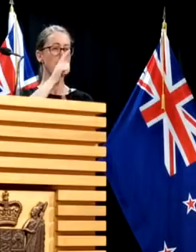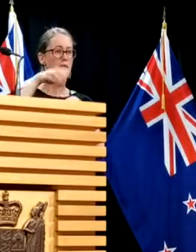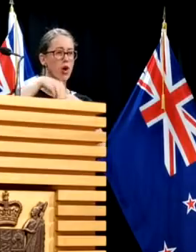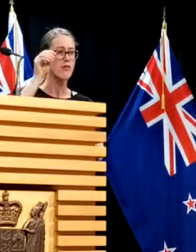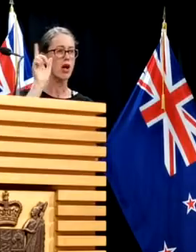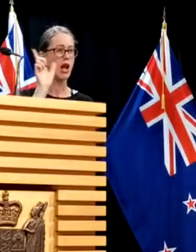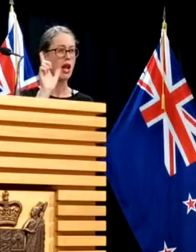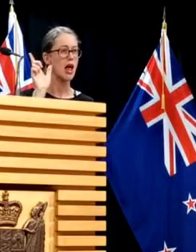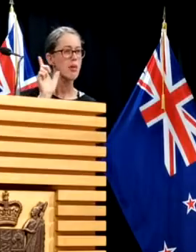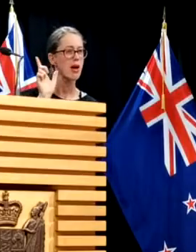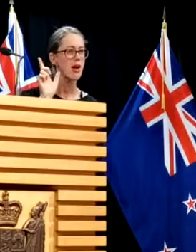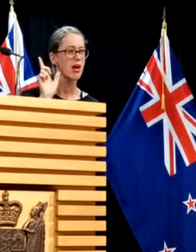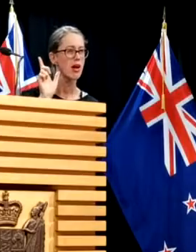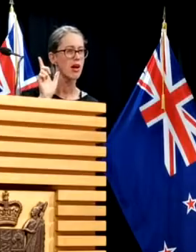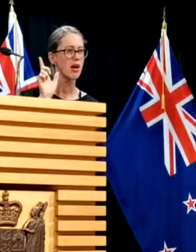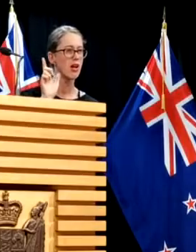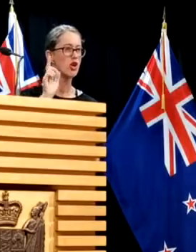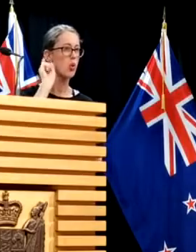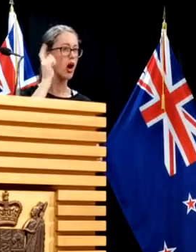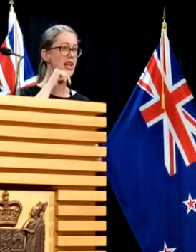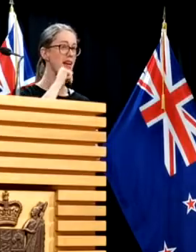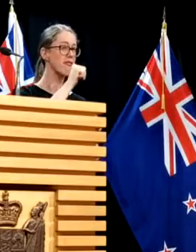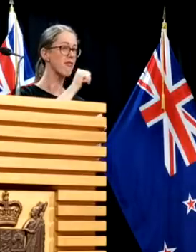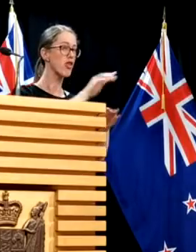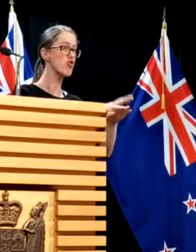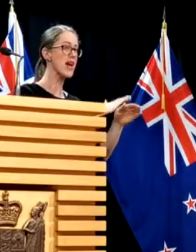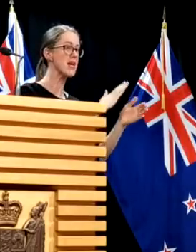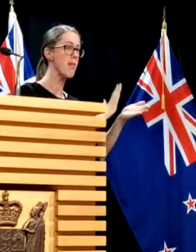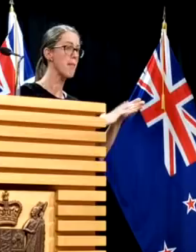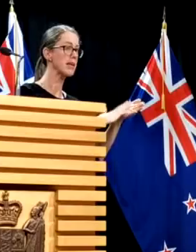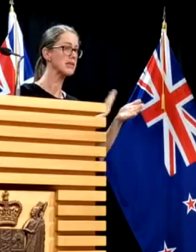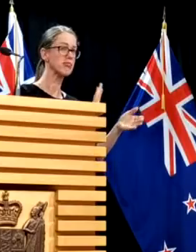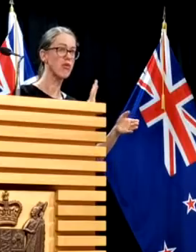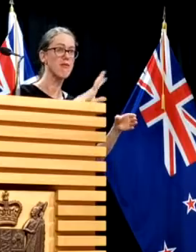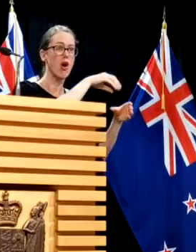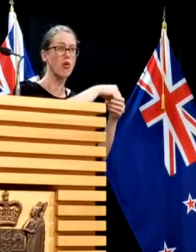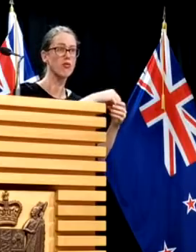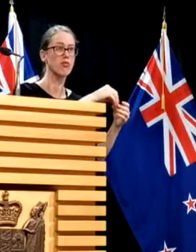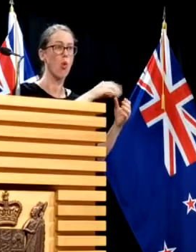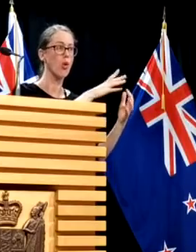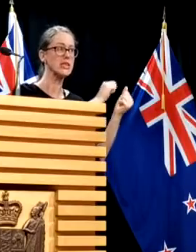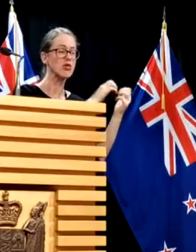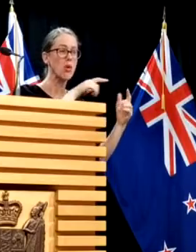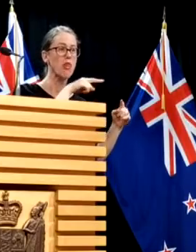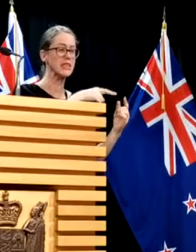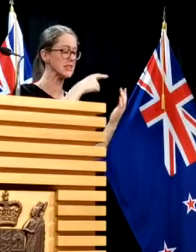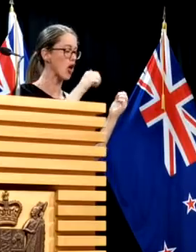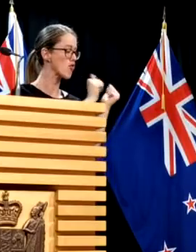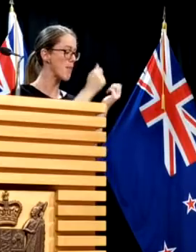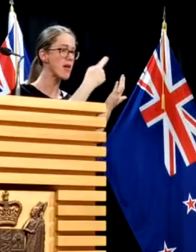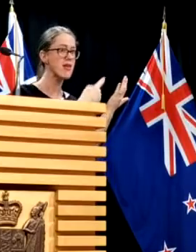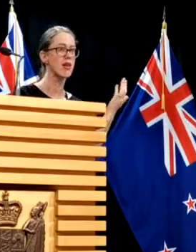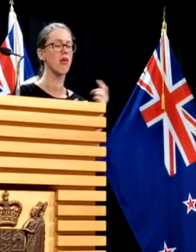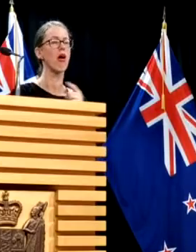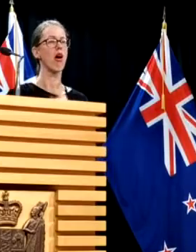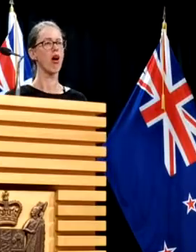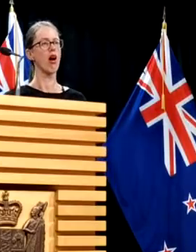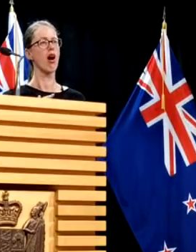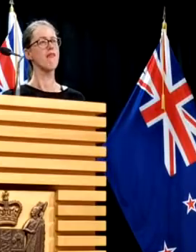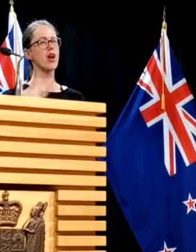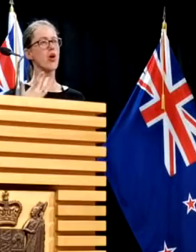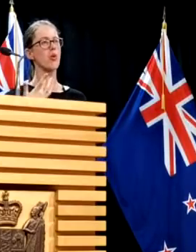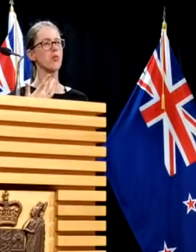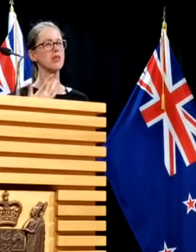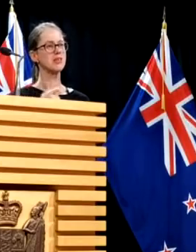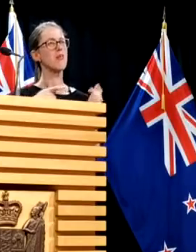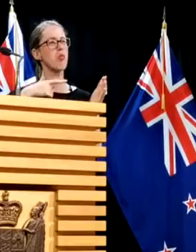are you for this deal to progress, or are you not too fast? Oh, look, I would not have invested time and energy in this agreement unless I thought it was in the